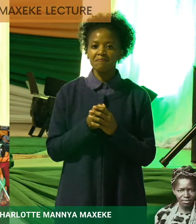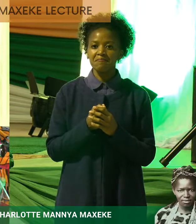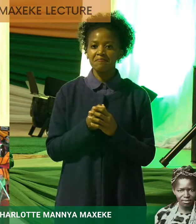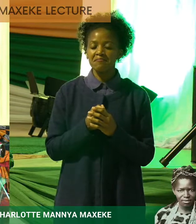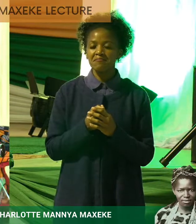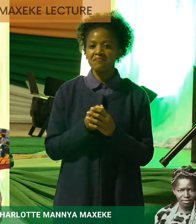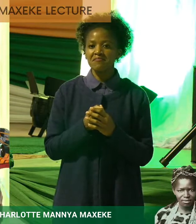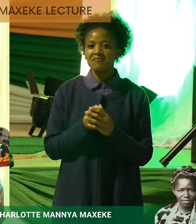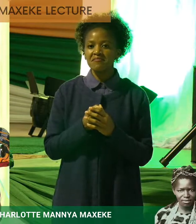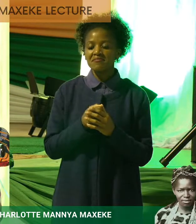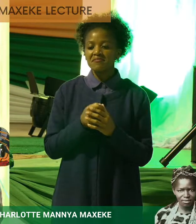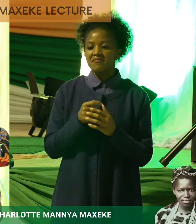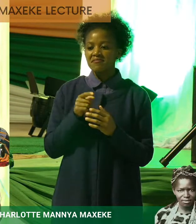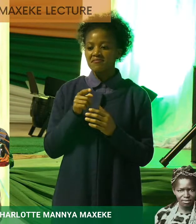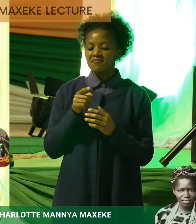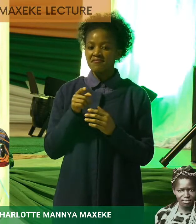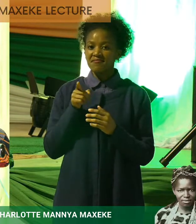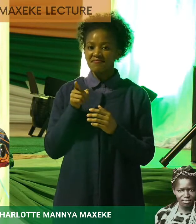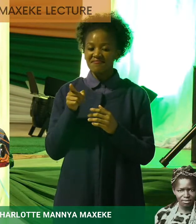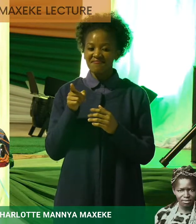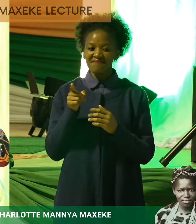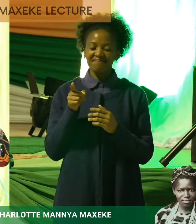The Mail and Guardian